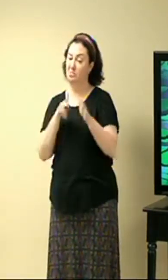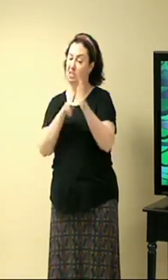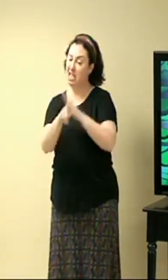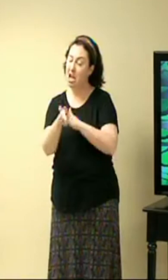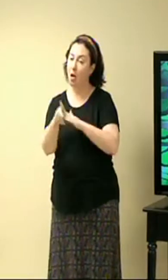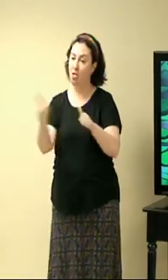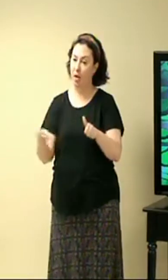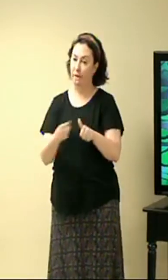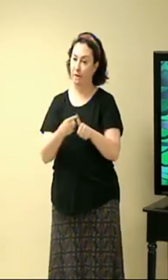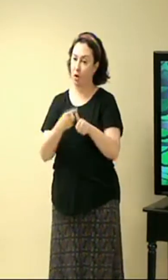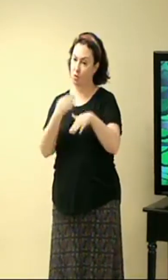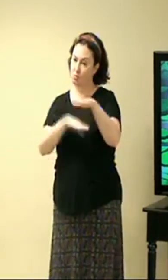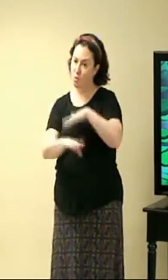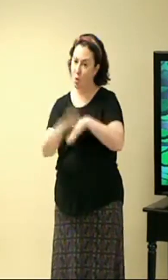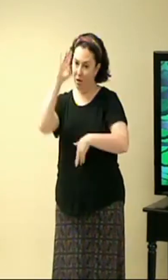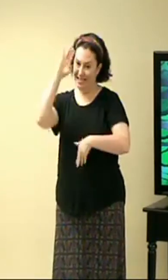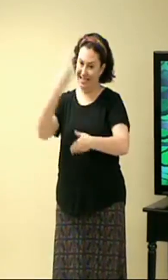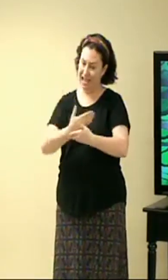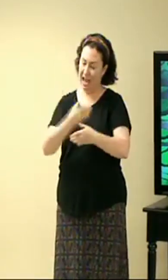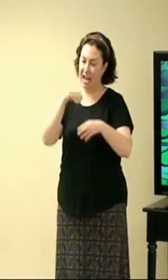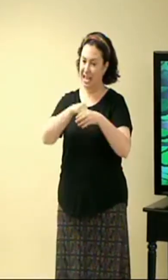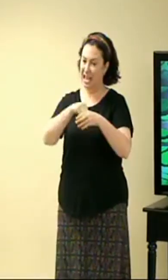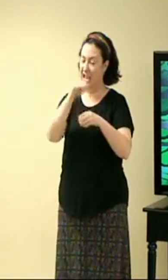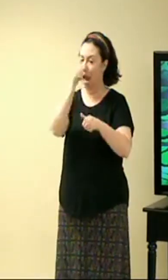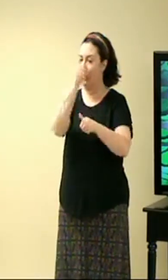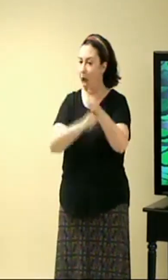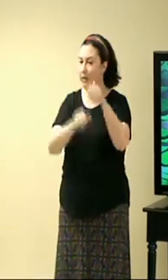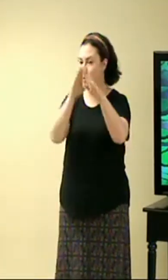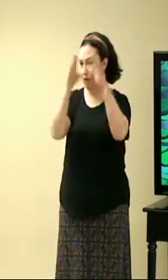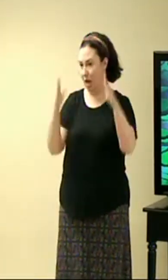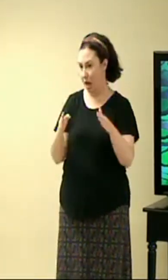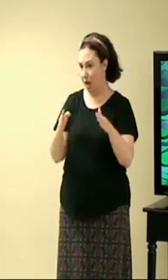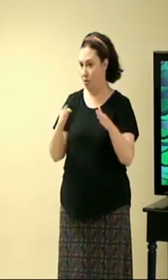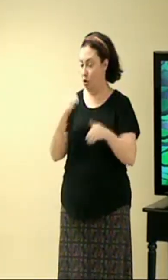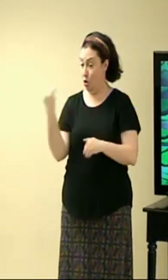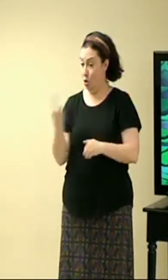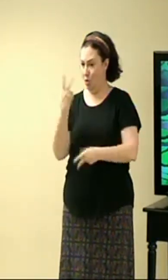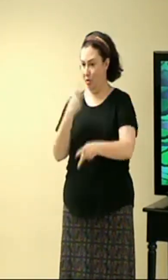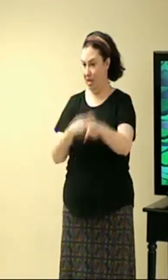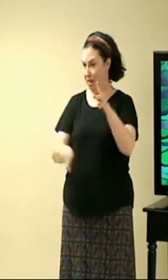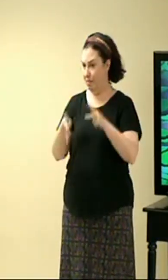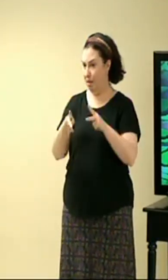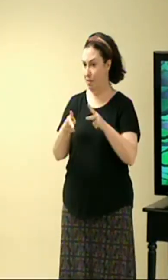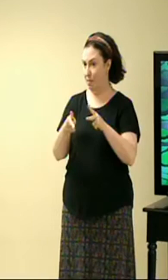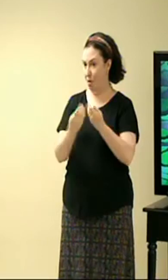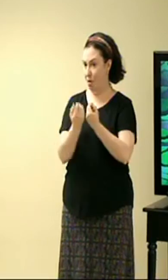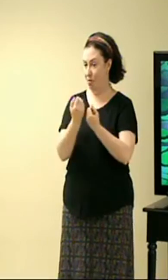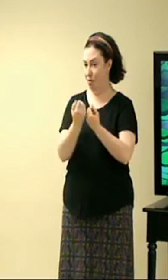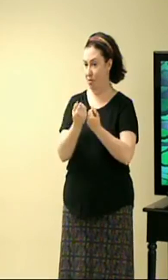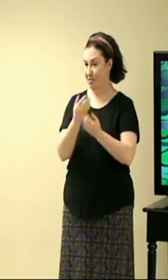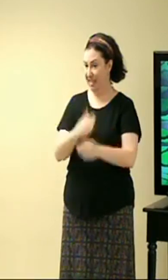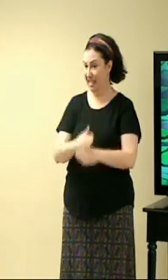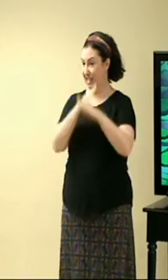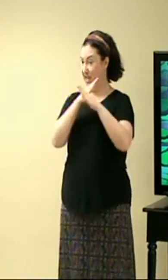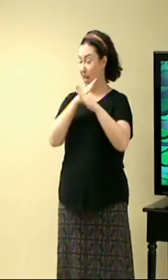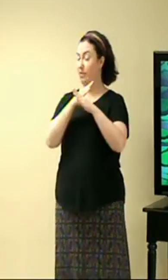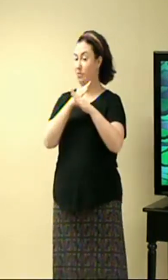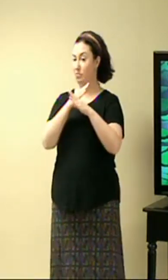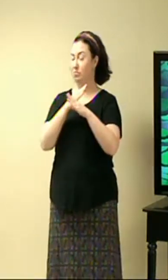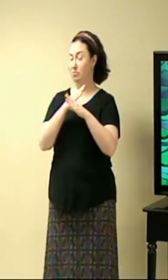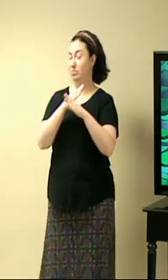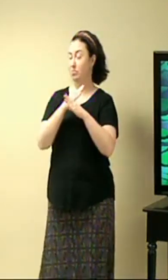God's wrath are those that mark their doorpost with the blood of a sacrificed lamb, with the blood of the Passover